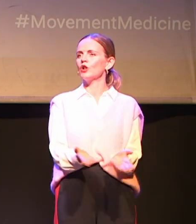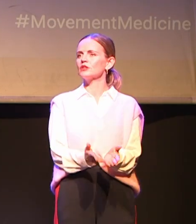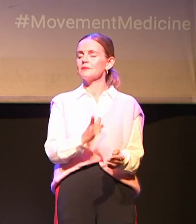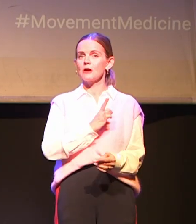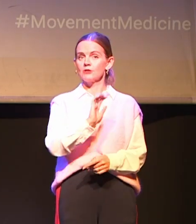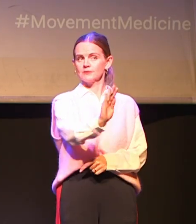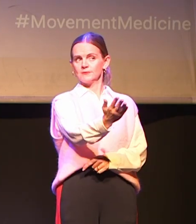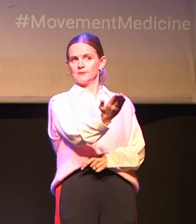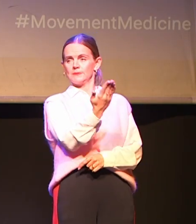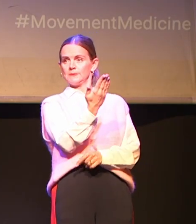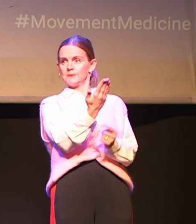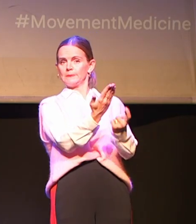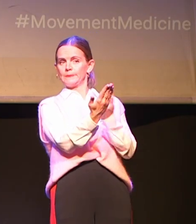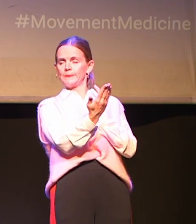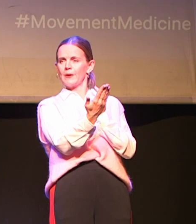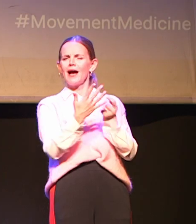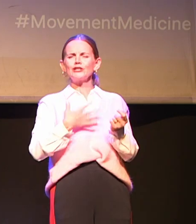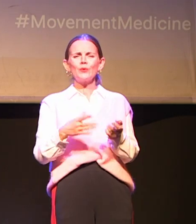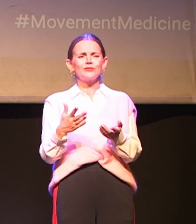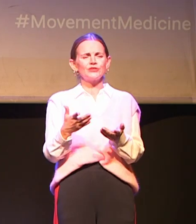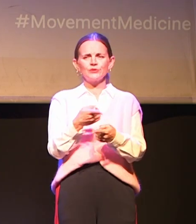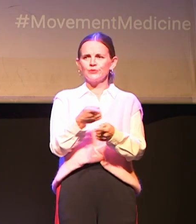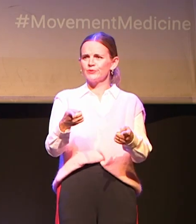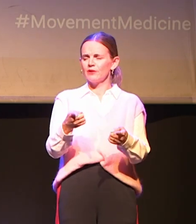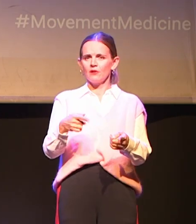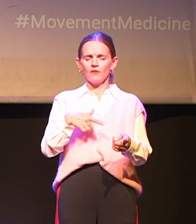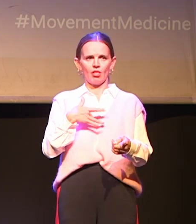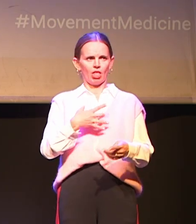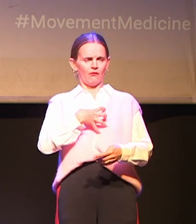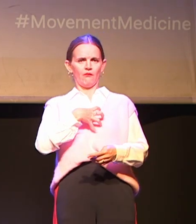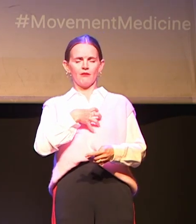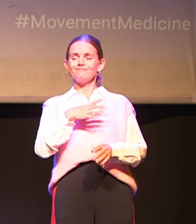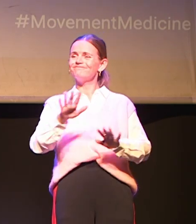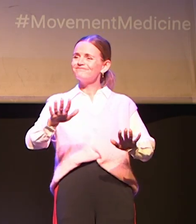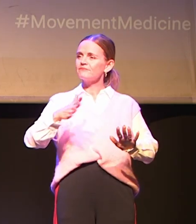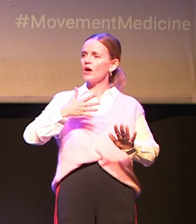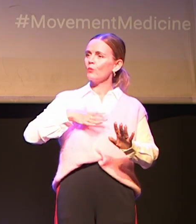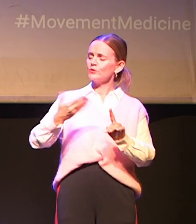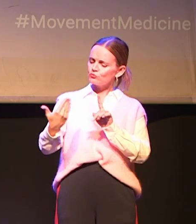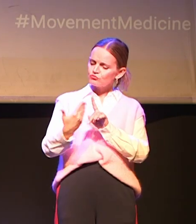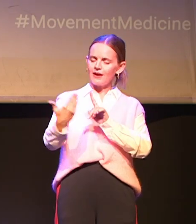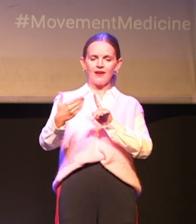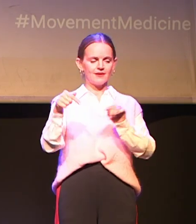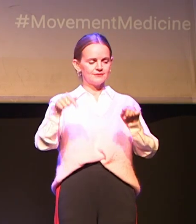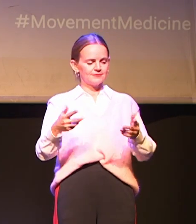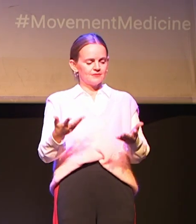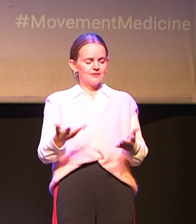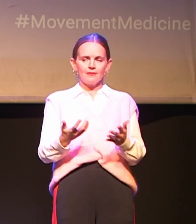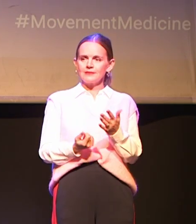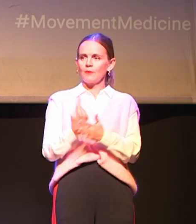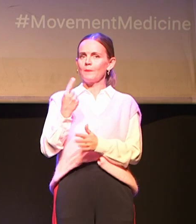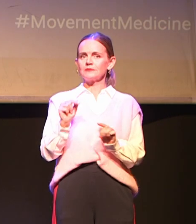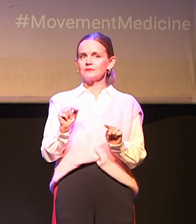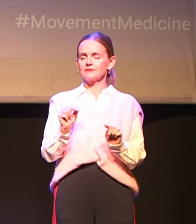that not to instill fear, but say that to ask us to recognize the moment that we're in right now. Let's read what